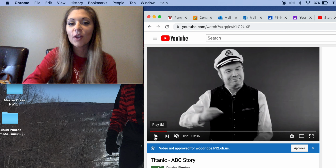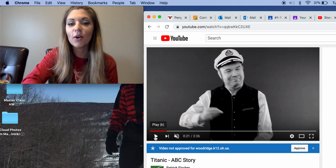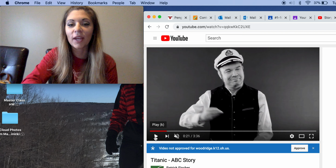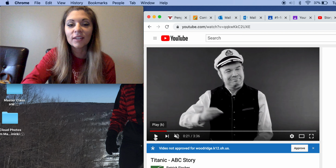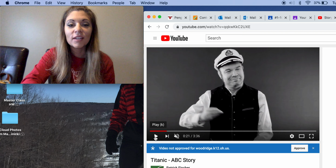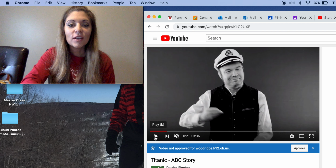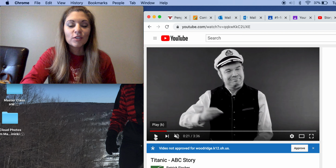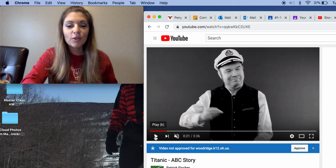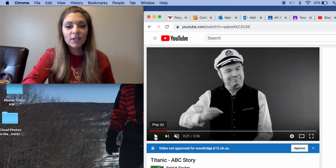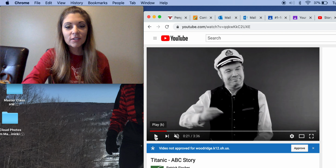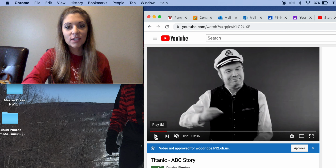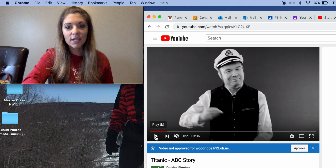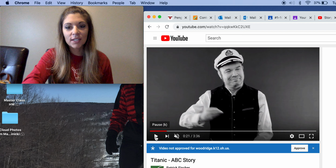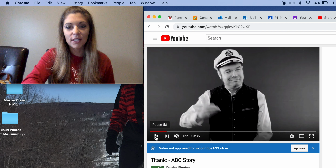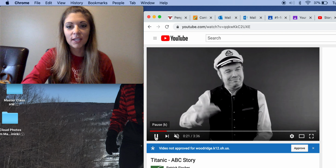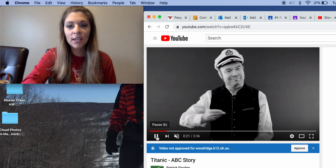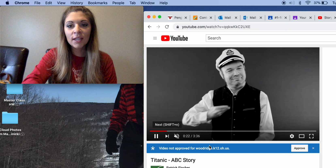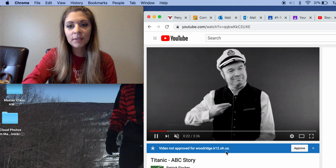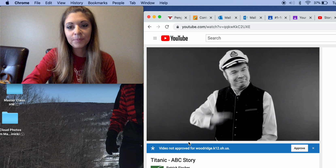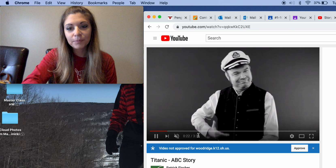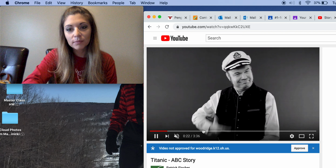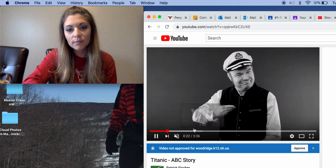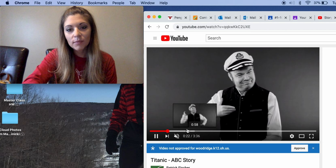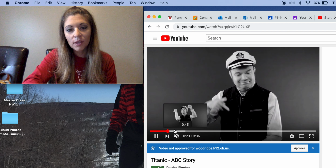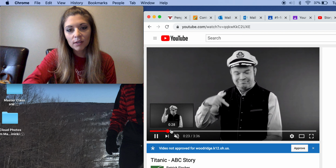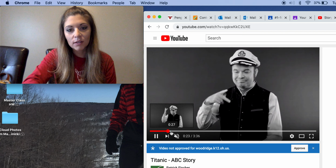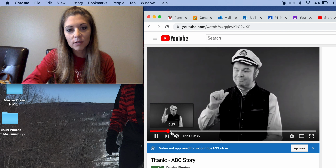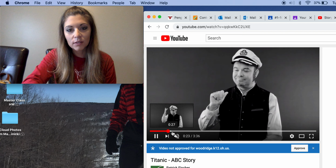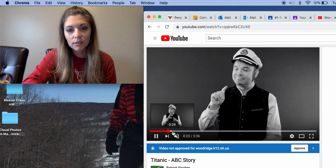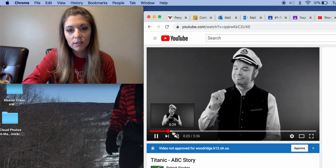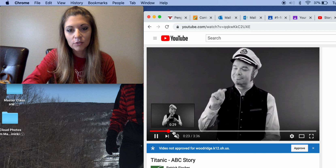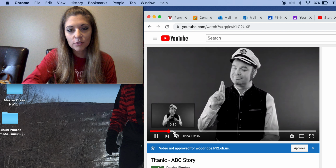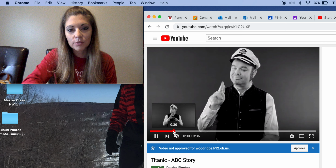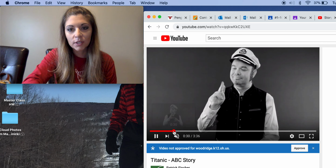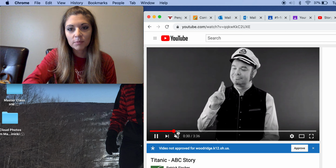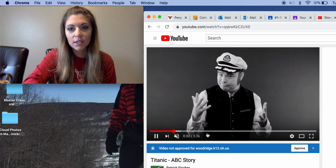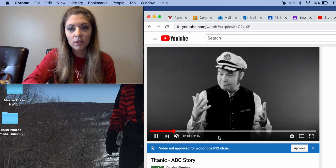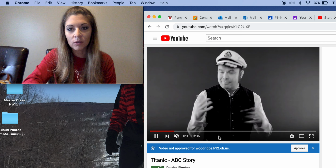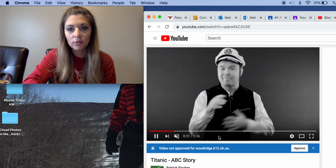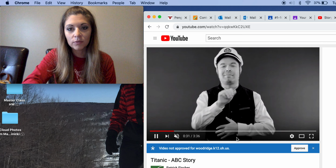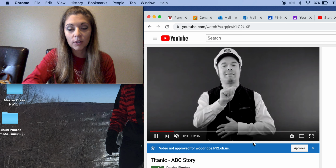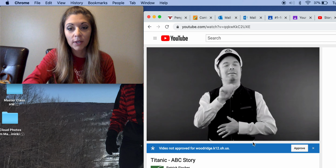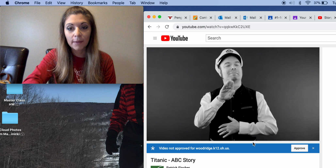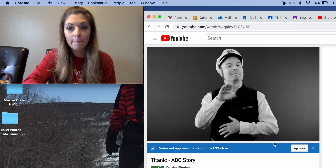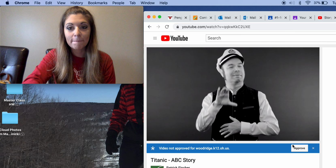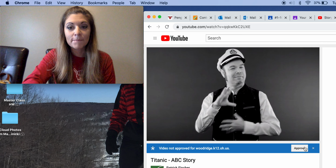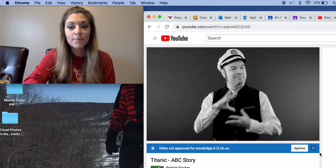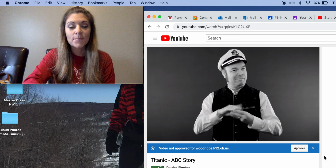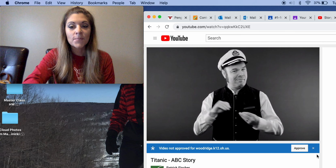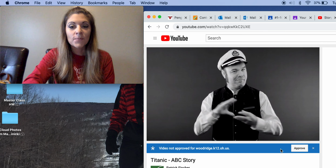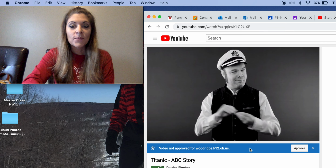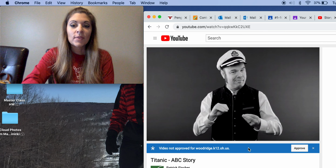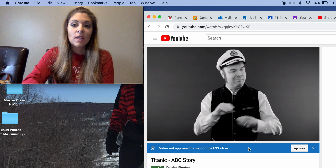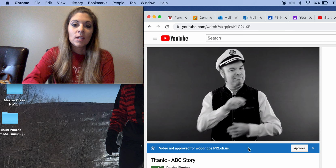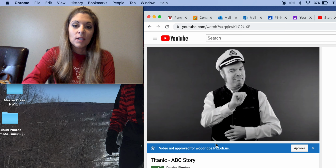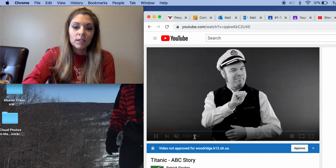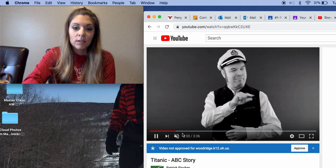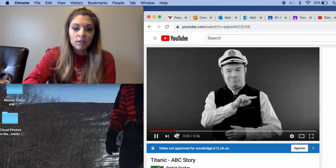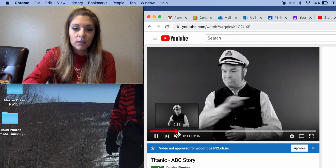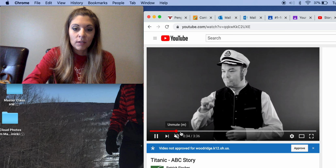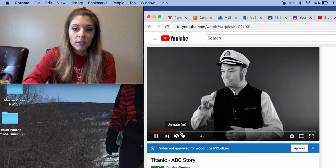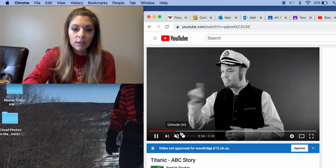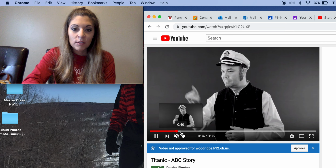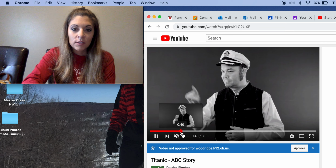cool. Okay, so here's the Titanic again. Introducing himself. Okay.